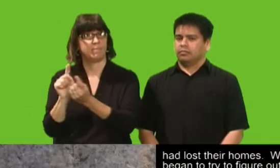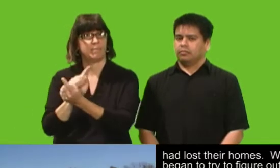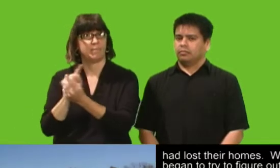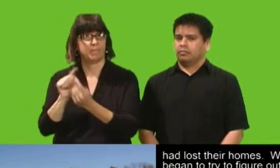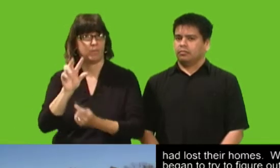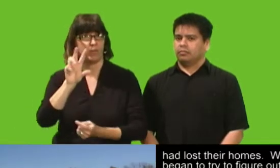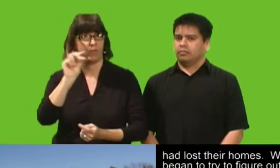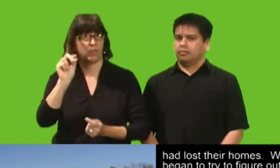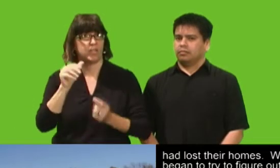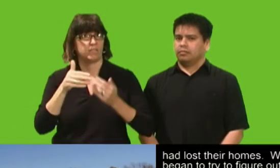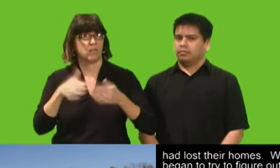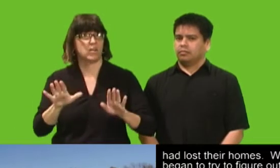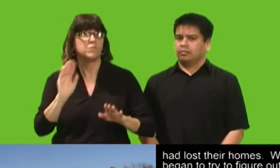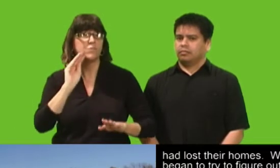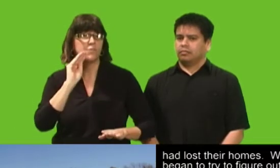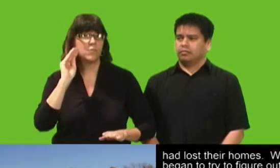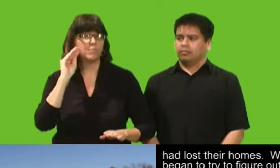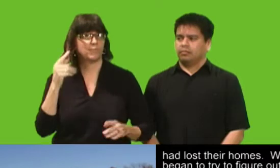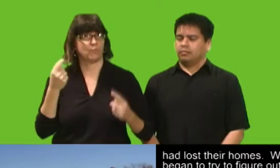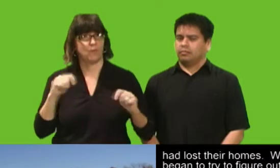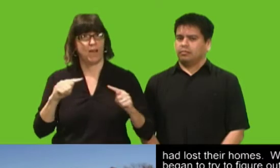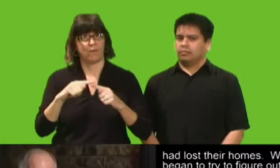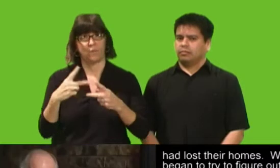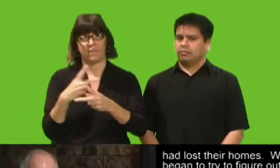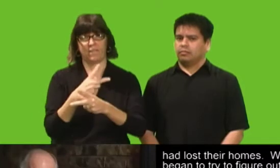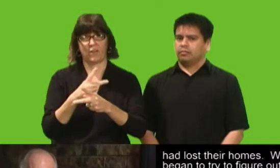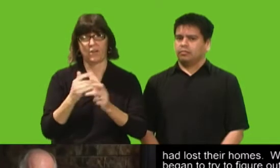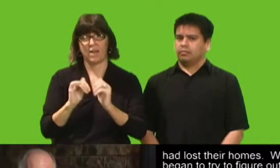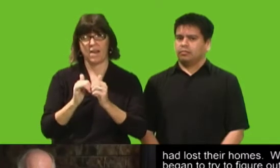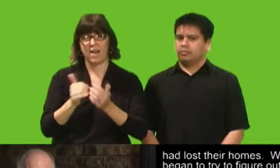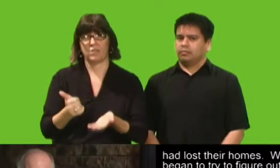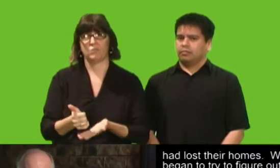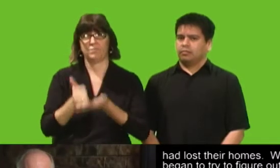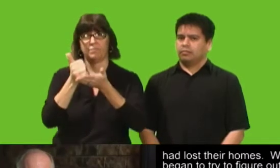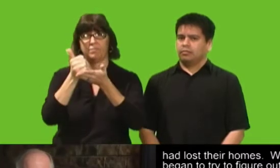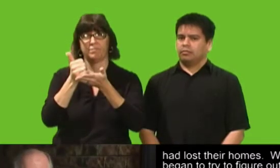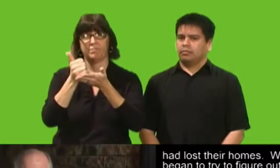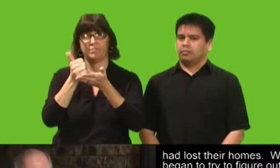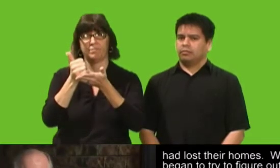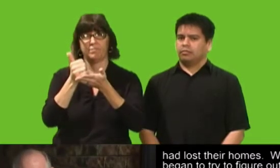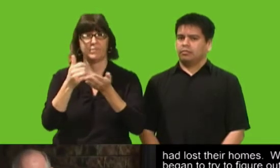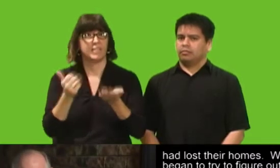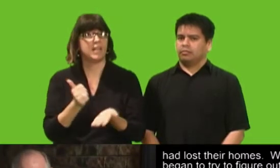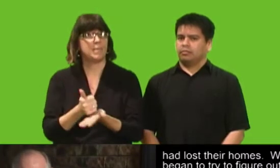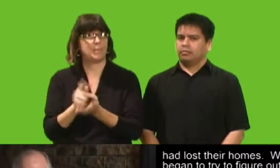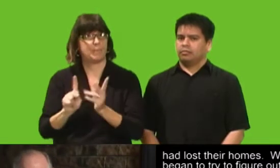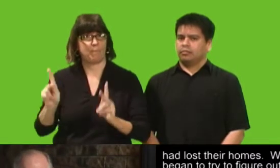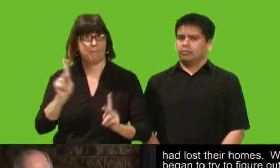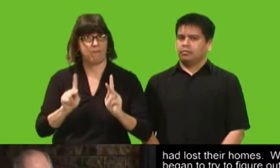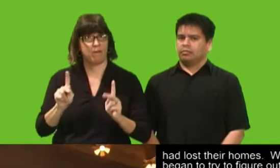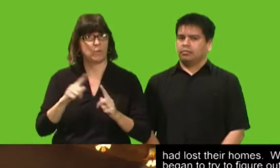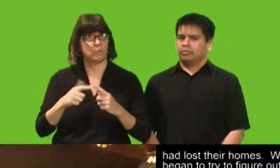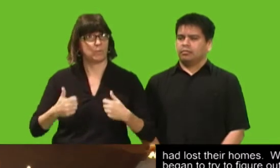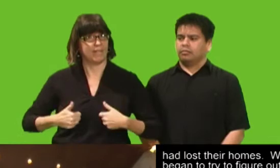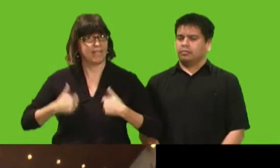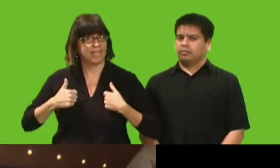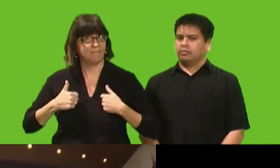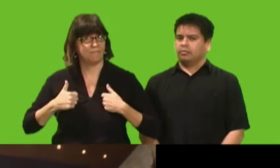the money to get these people into housing as soon as we could and as broadly effectively as we